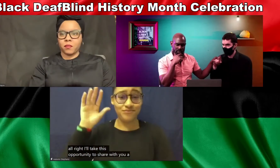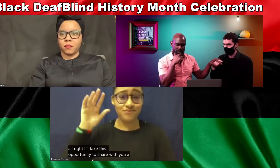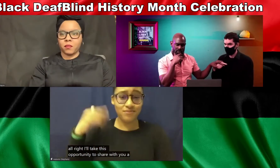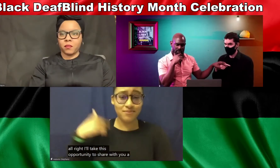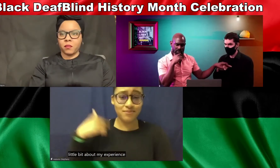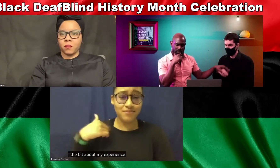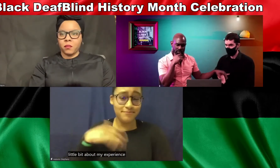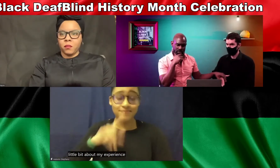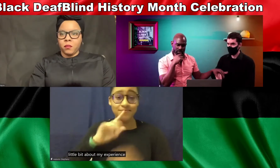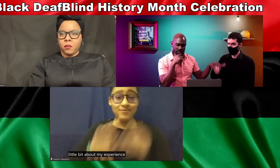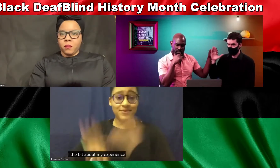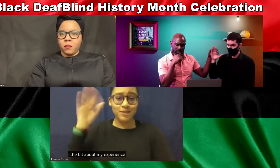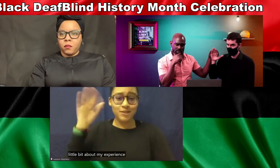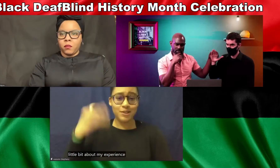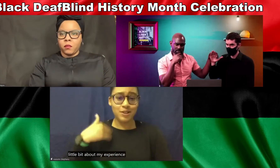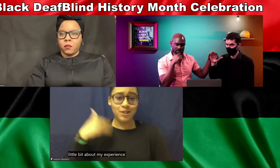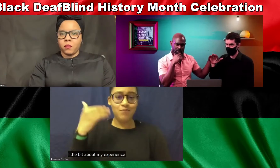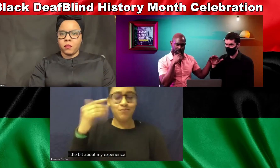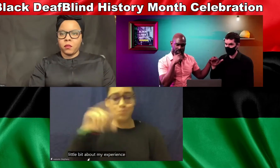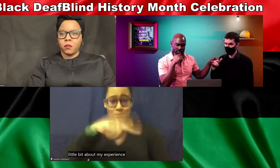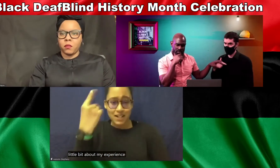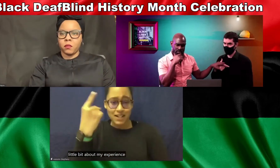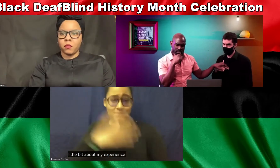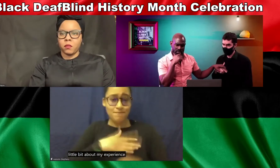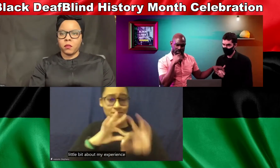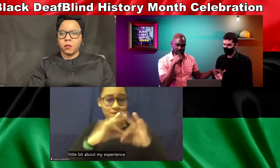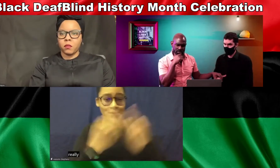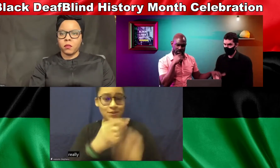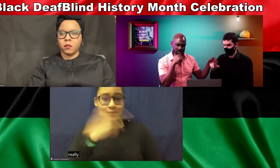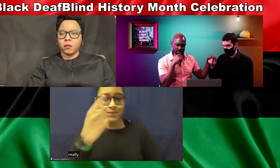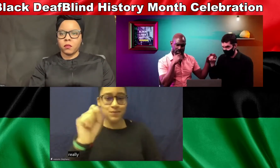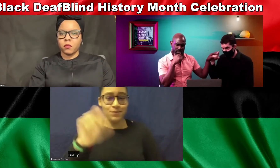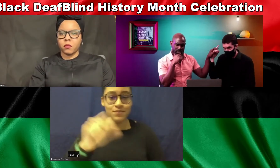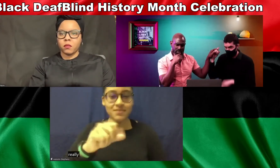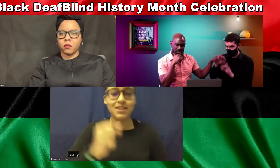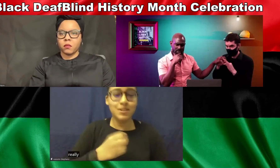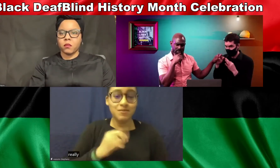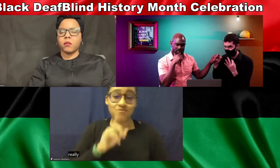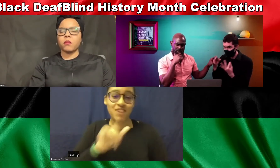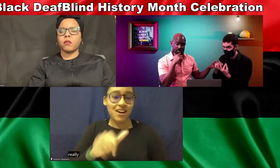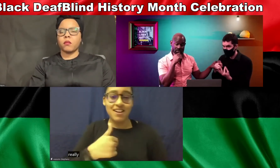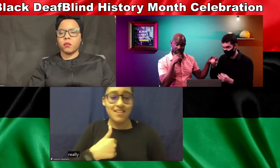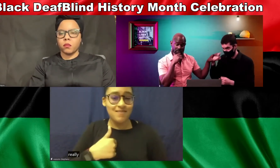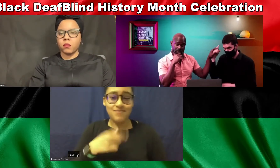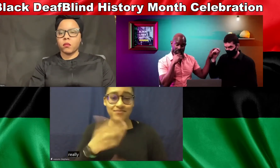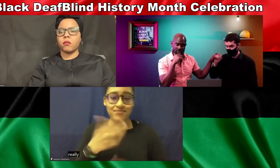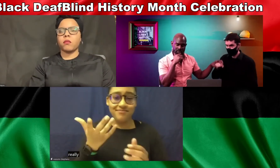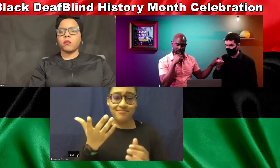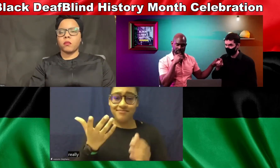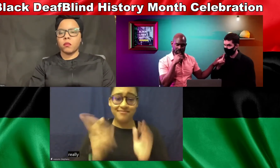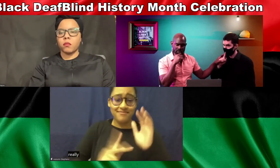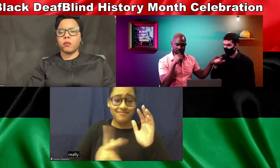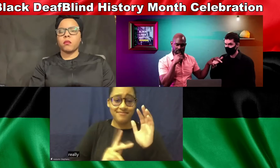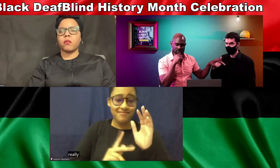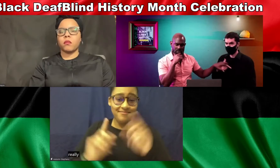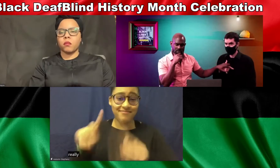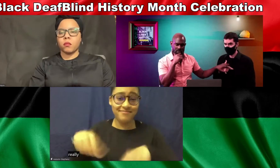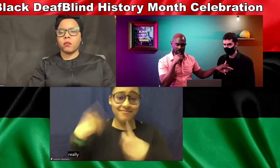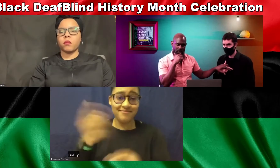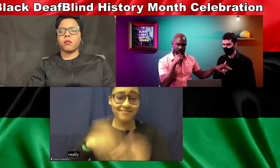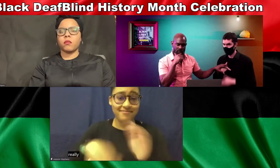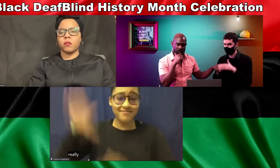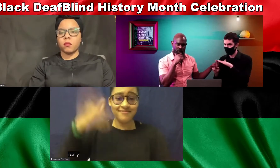I mean, really, as I was growing up, you know, I had a Black family, of course,